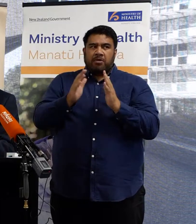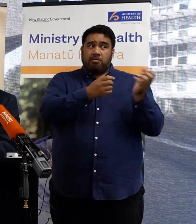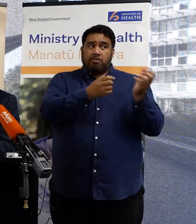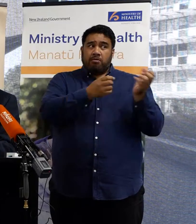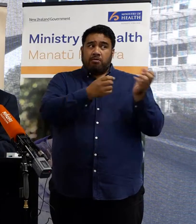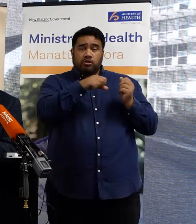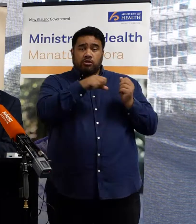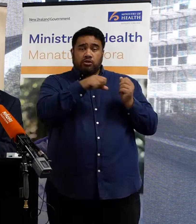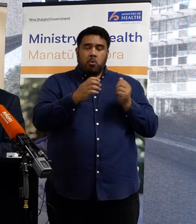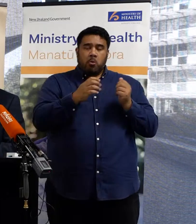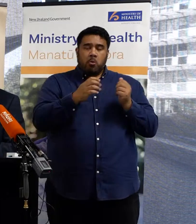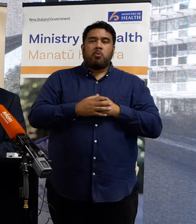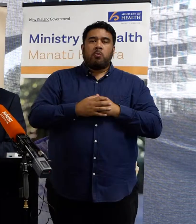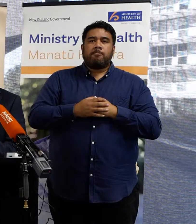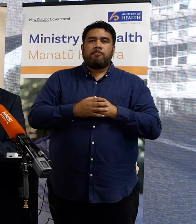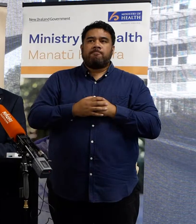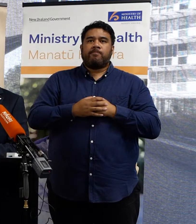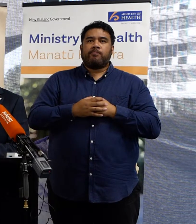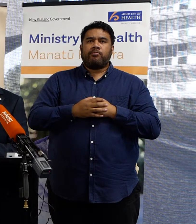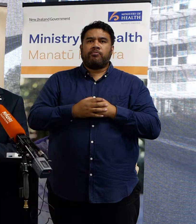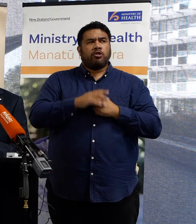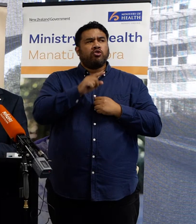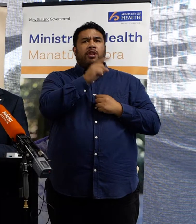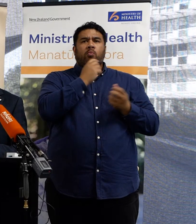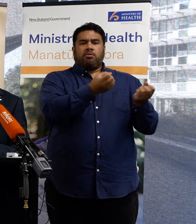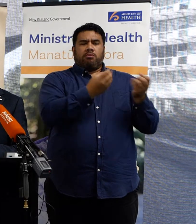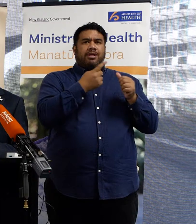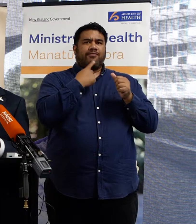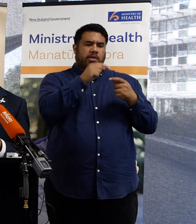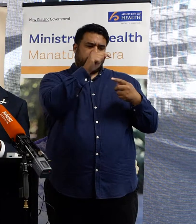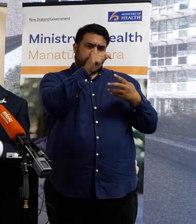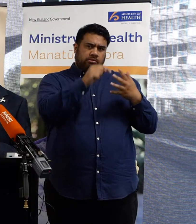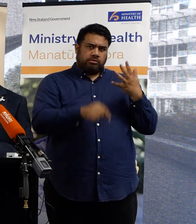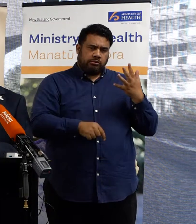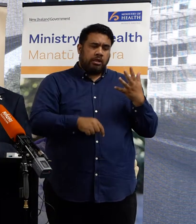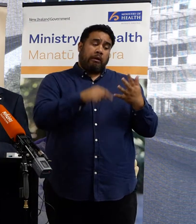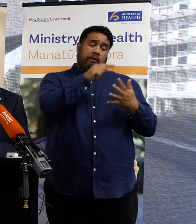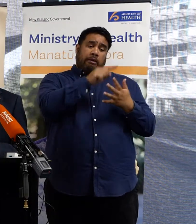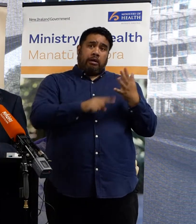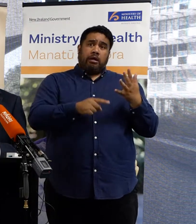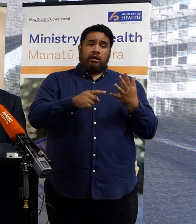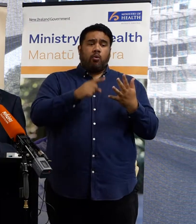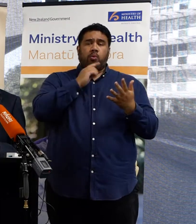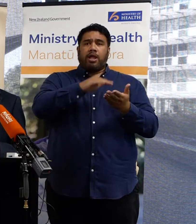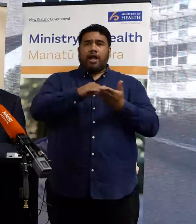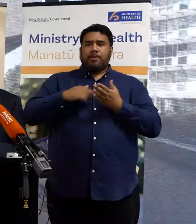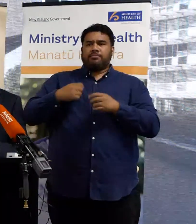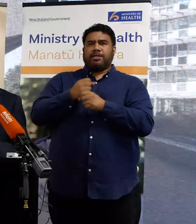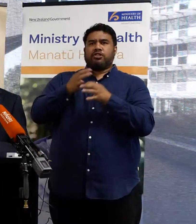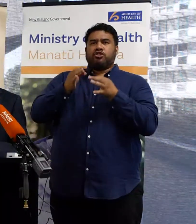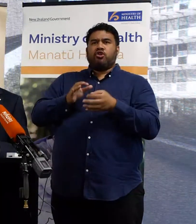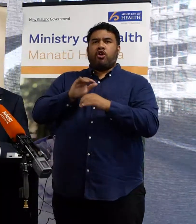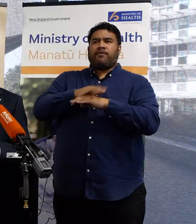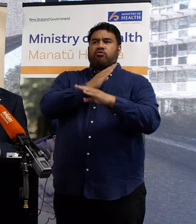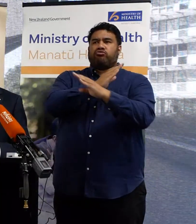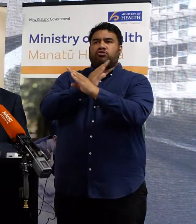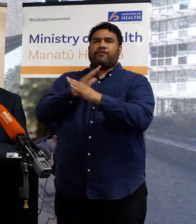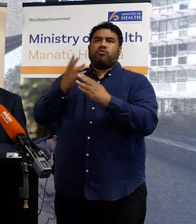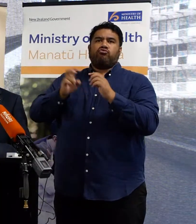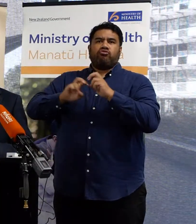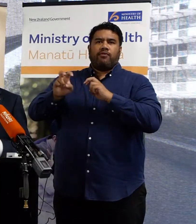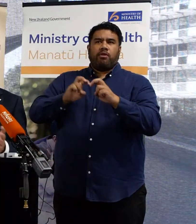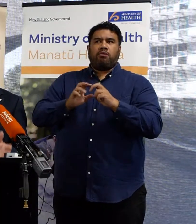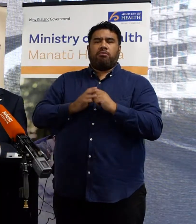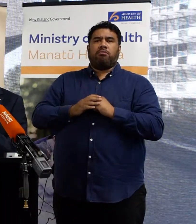the only bit of information we would use if we were to potentially look at further restrictions around travel. At this stage, we're